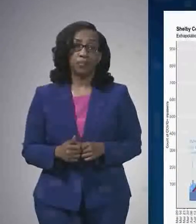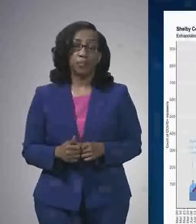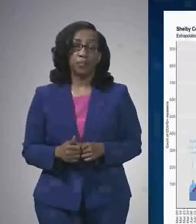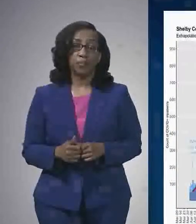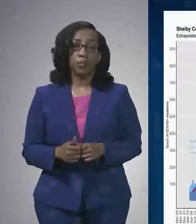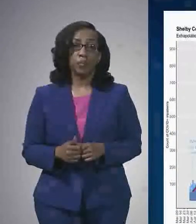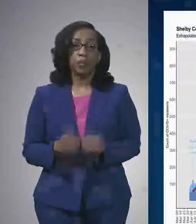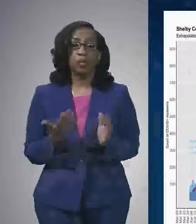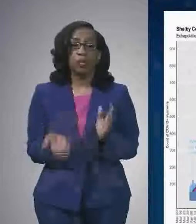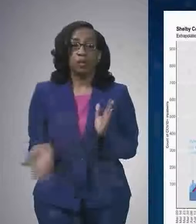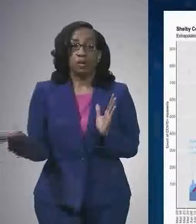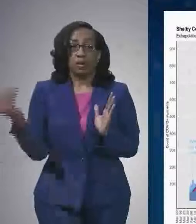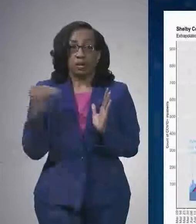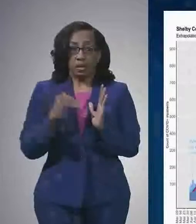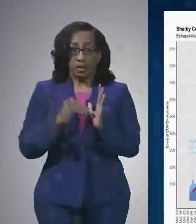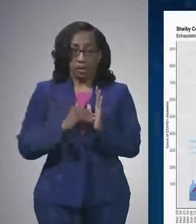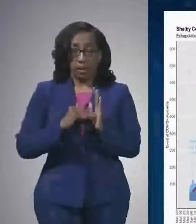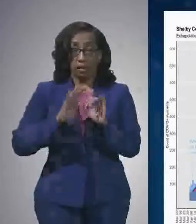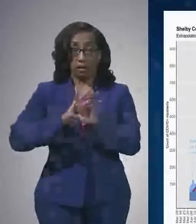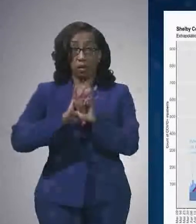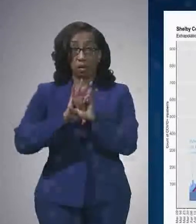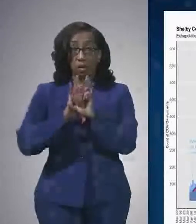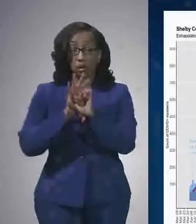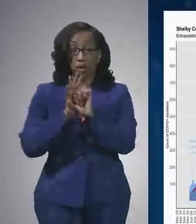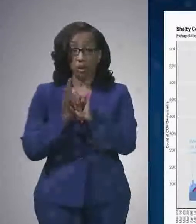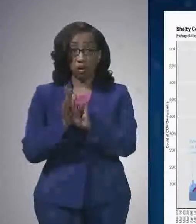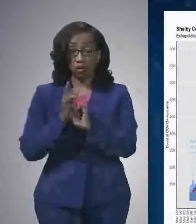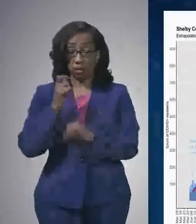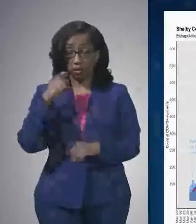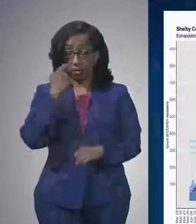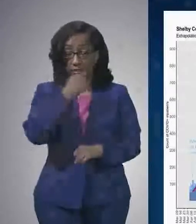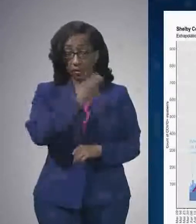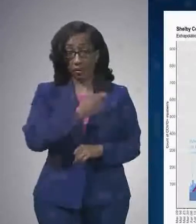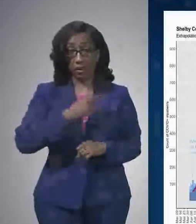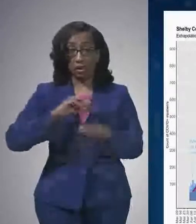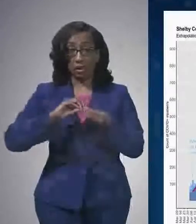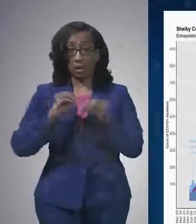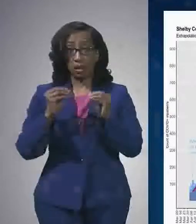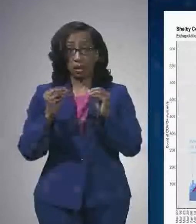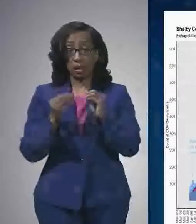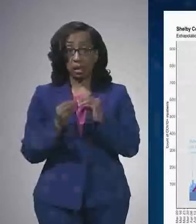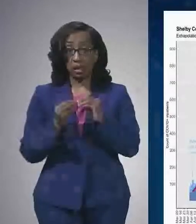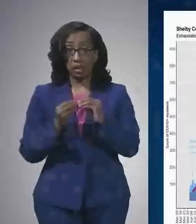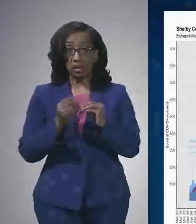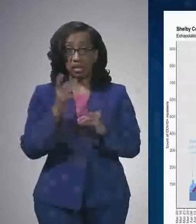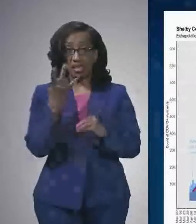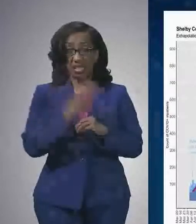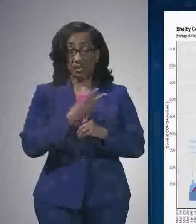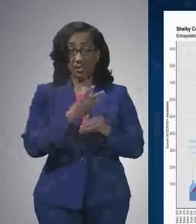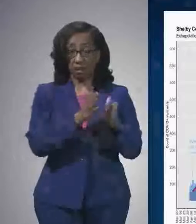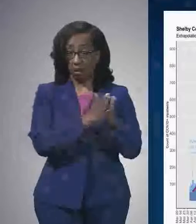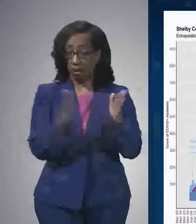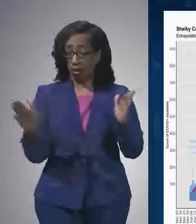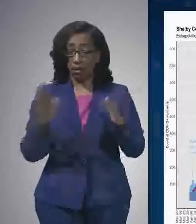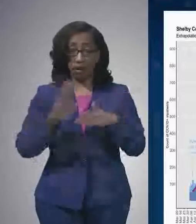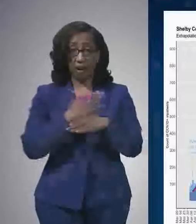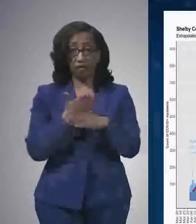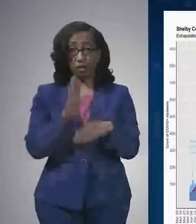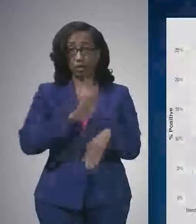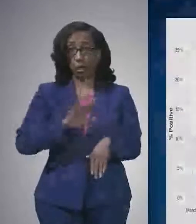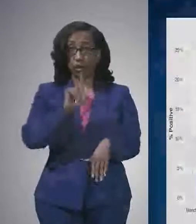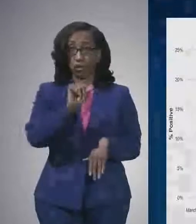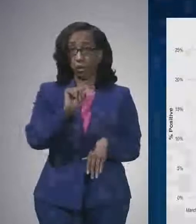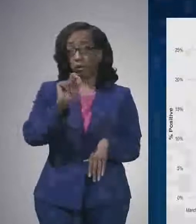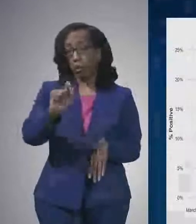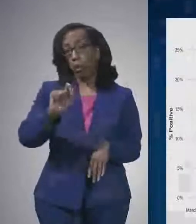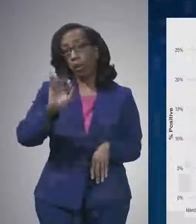And once again, the COVID-19 test positivity rate, 7-day rolling average, right now is at